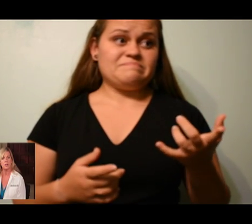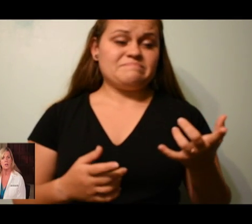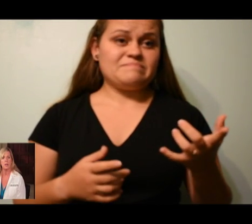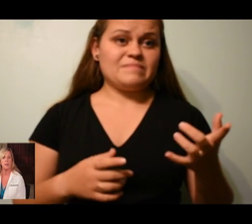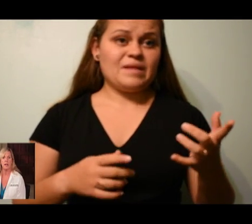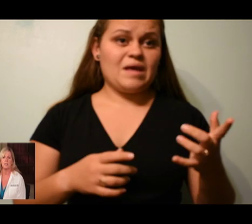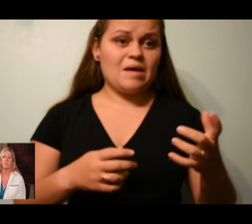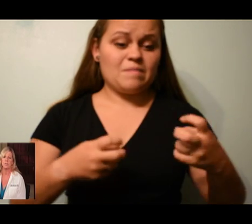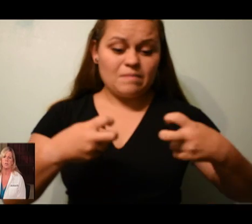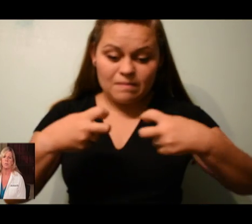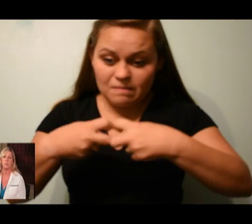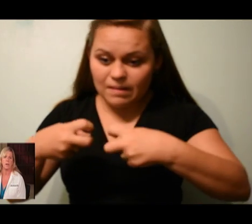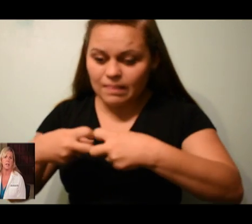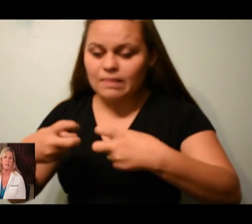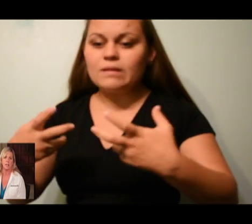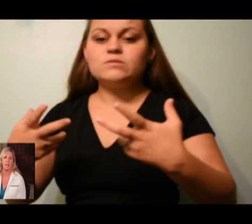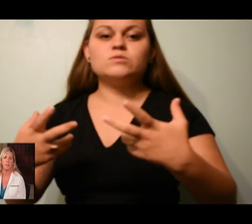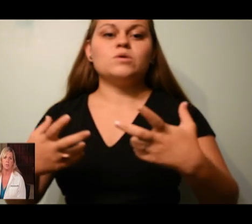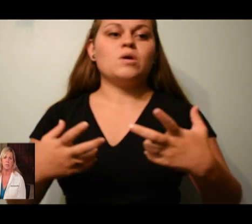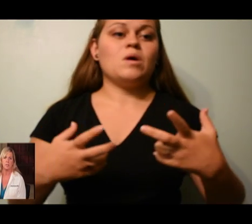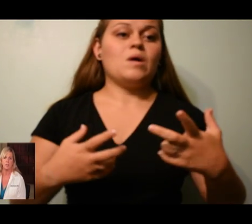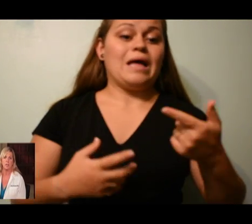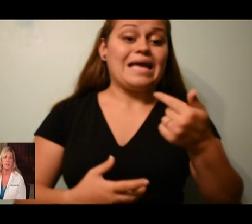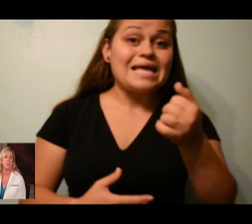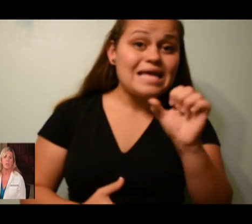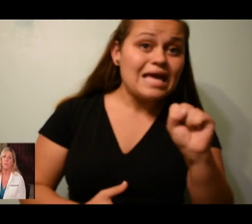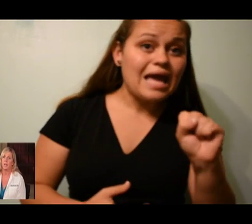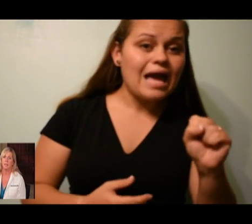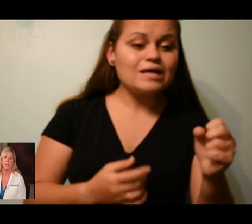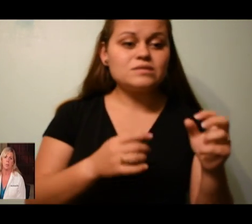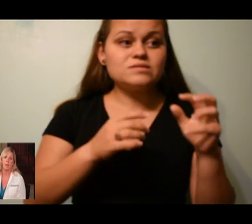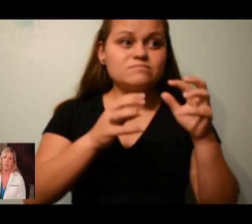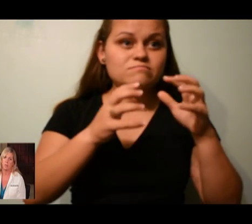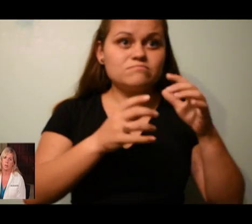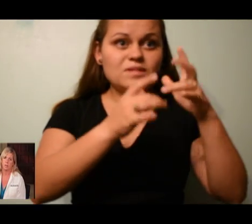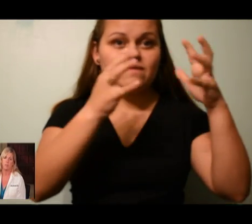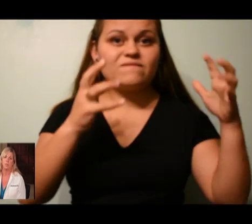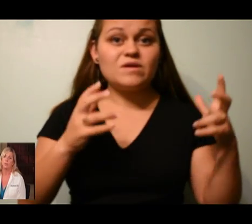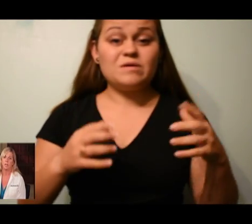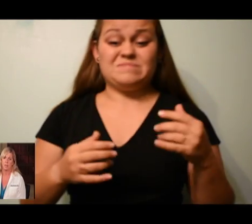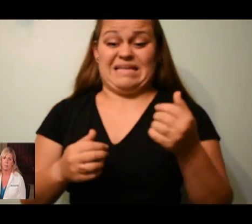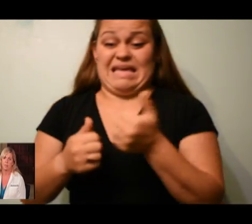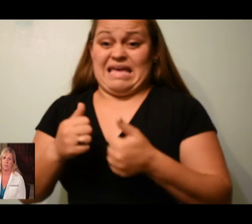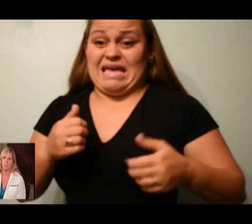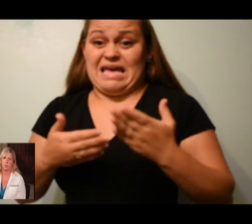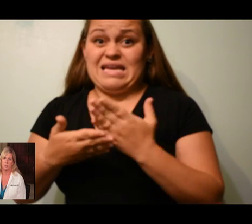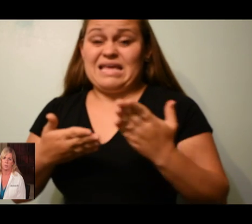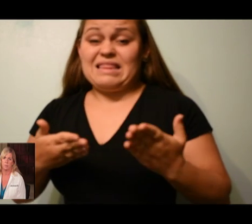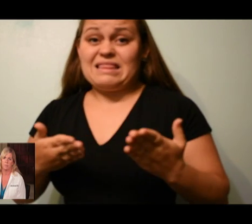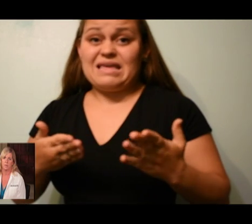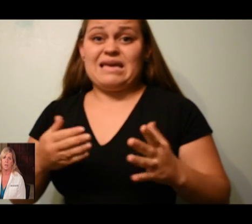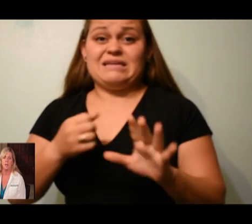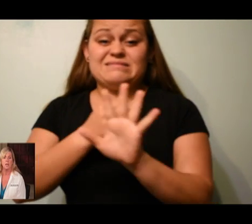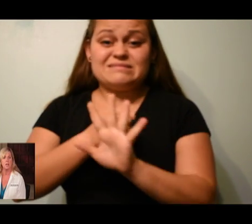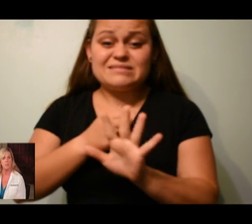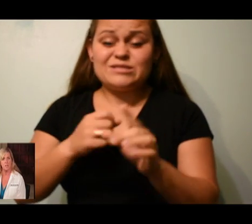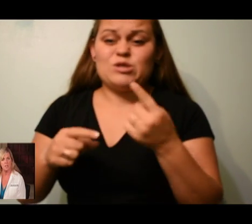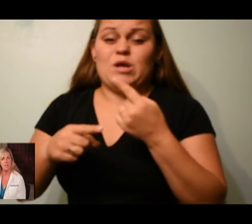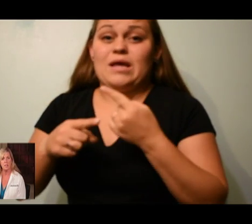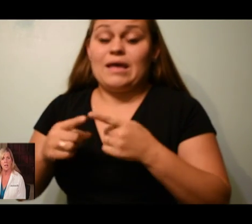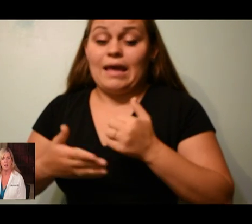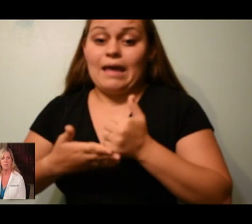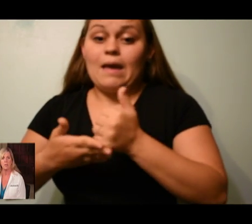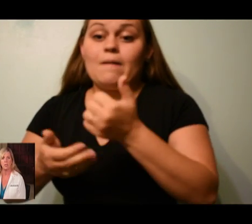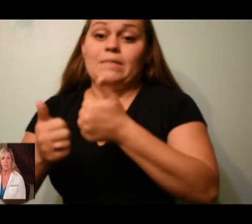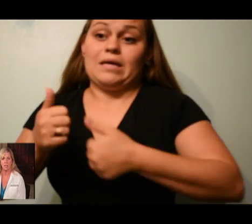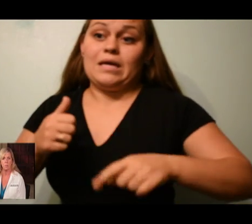wires, gas fumes, or anything dangerous? You can't help anyone if you become a victim too. If the scene